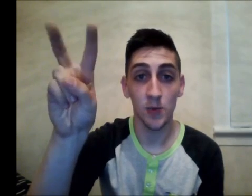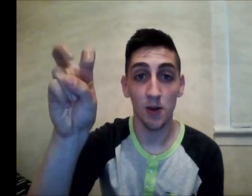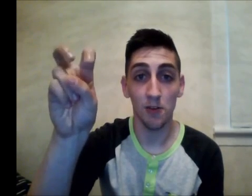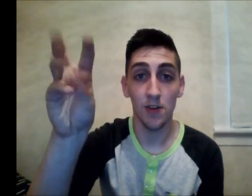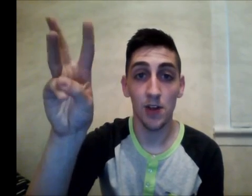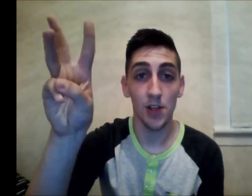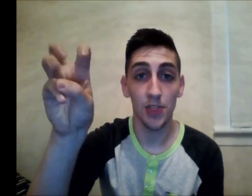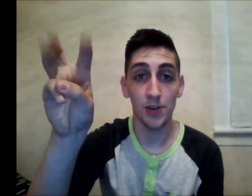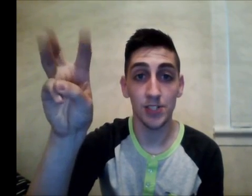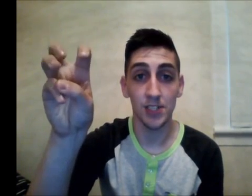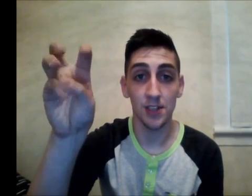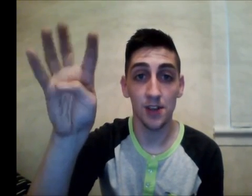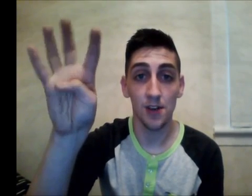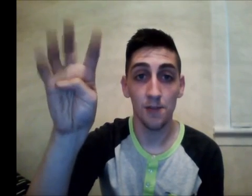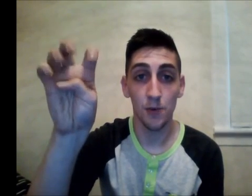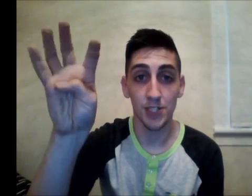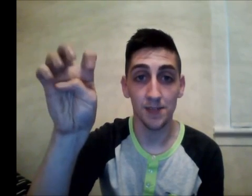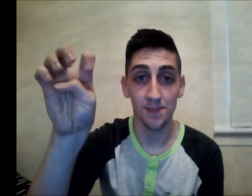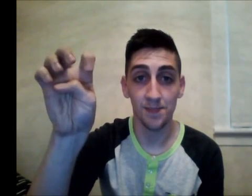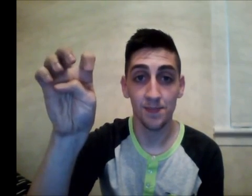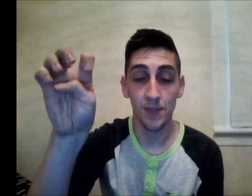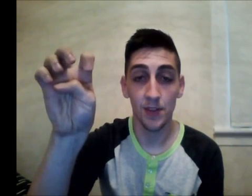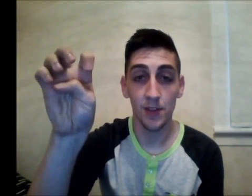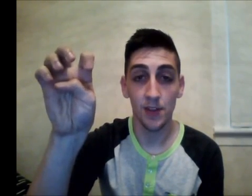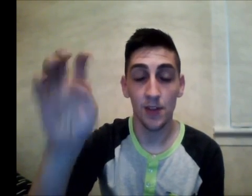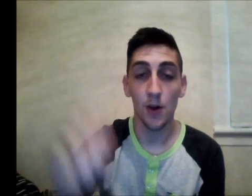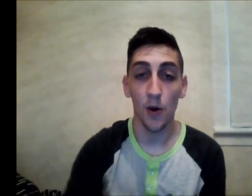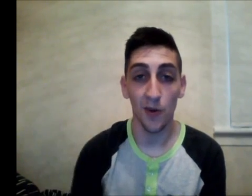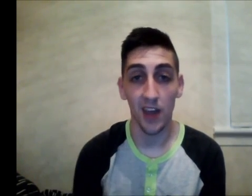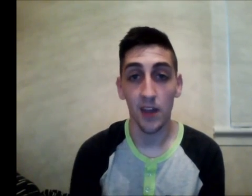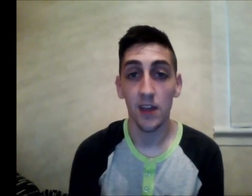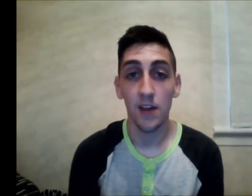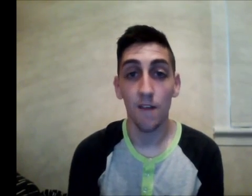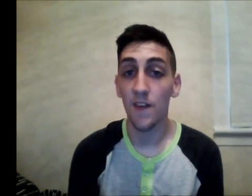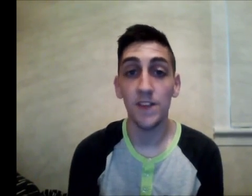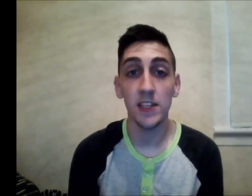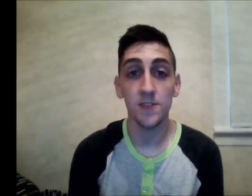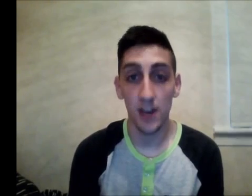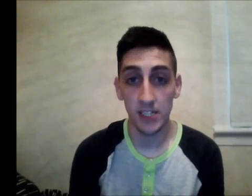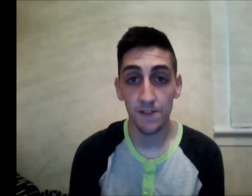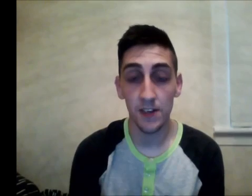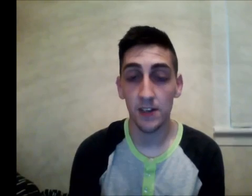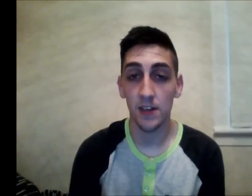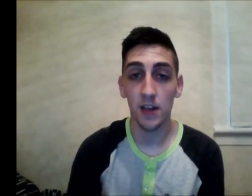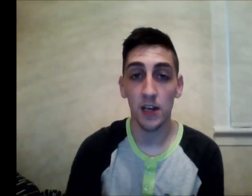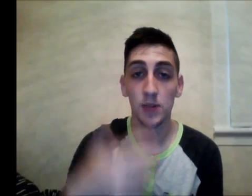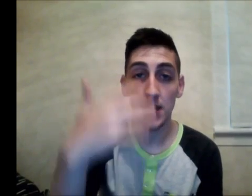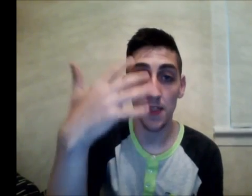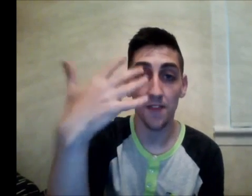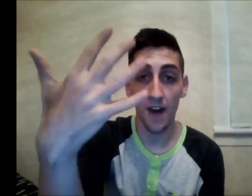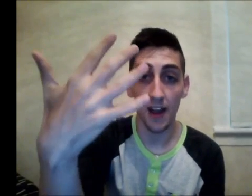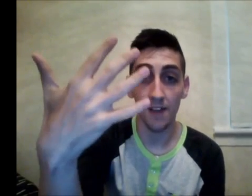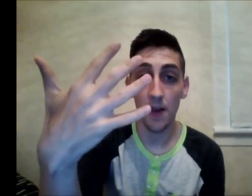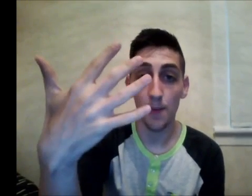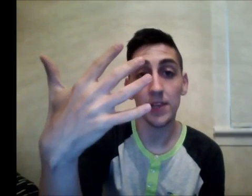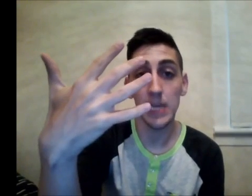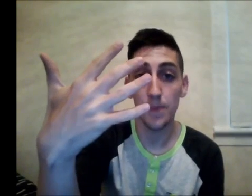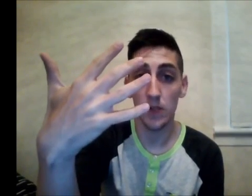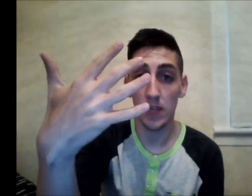12, 13, 14. Okay, 15 is very different because we're going to get the 5. We're going to keep it like